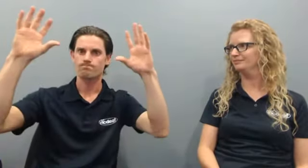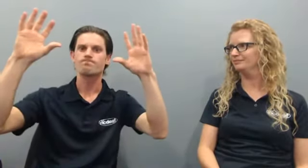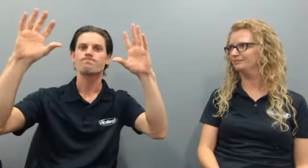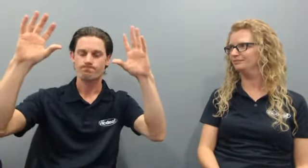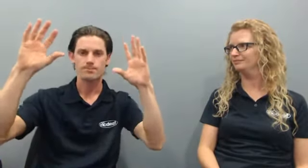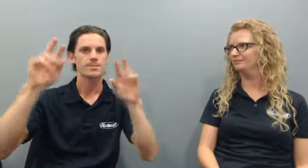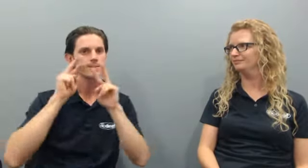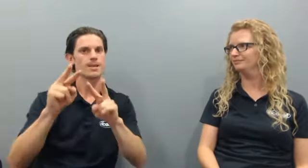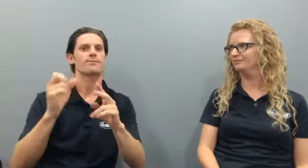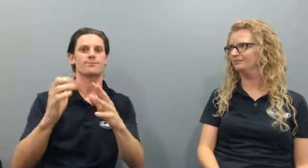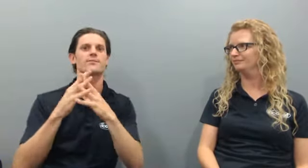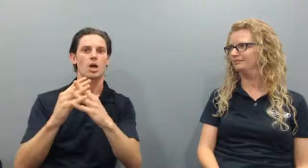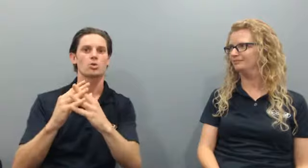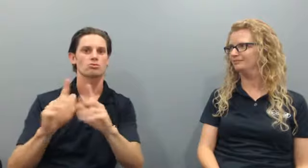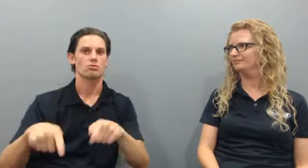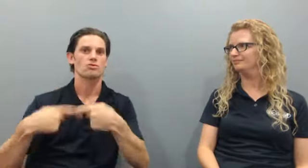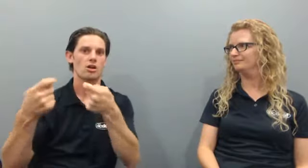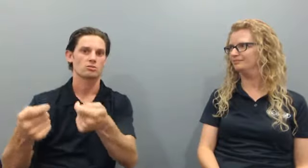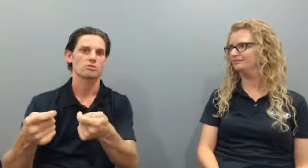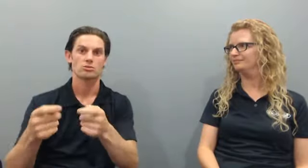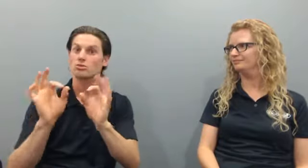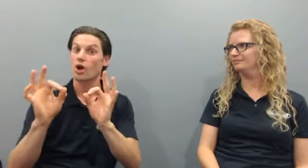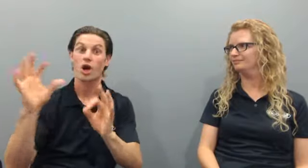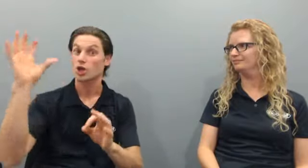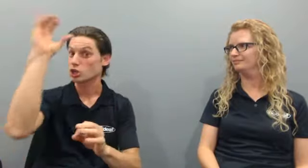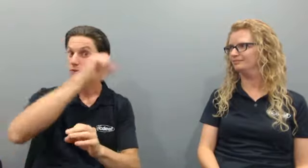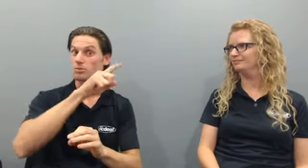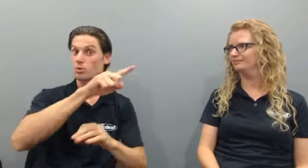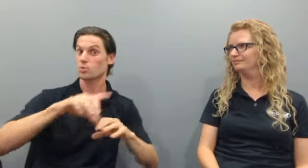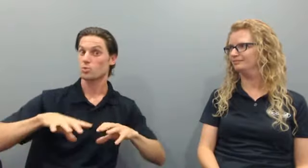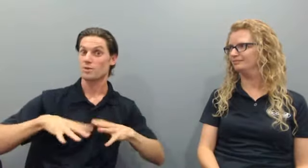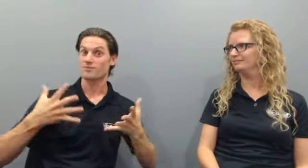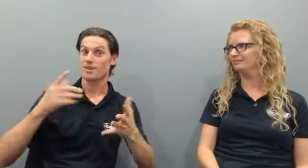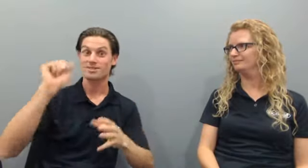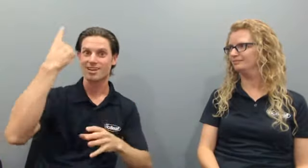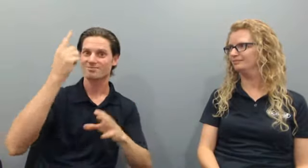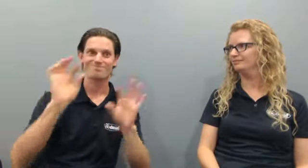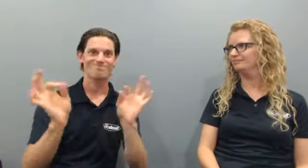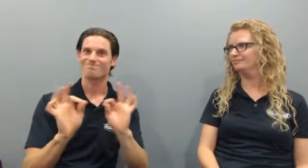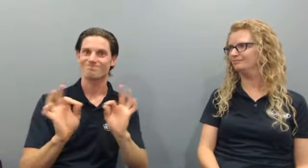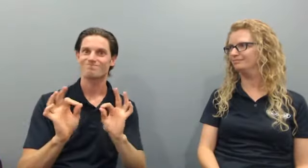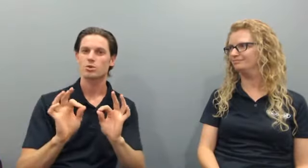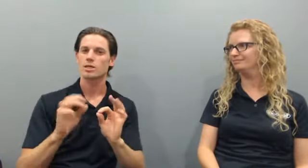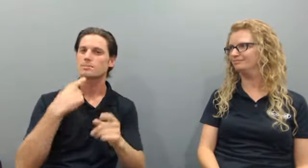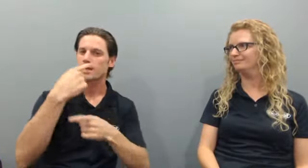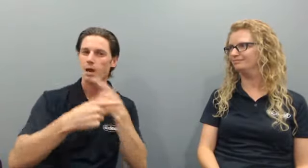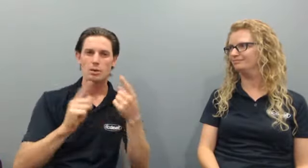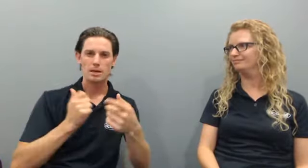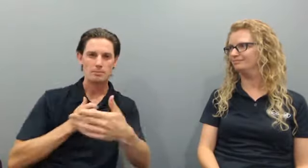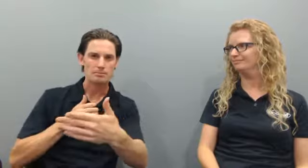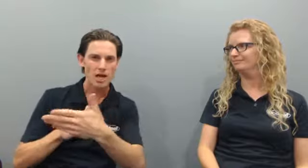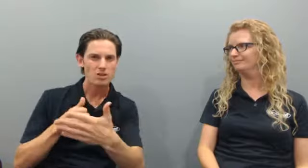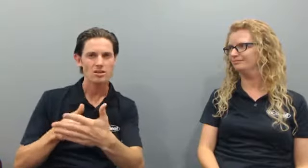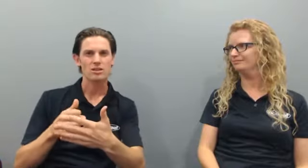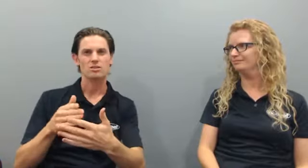to ensure the NDIA planner can see the value in providing interpreters. Never assume that they understand what you're talking about.